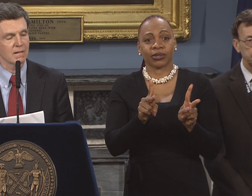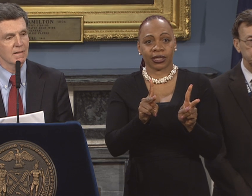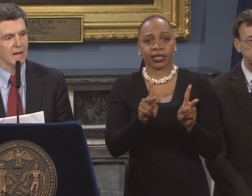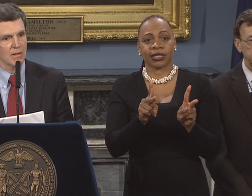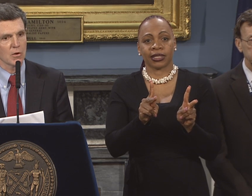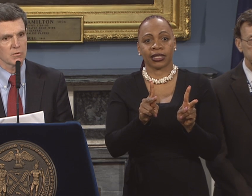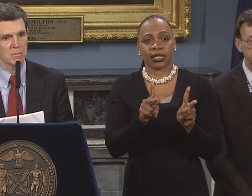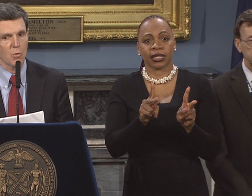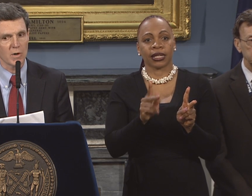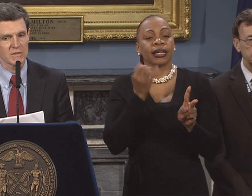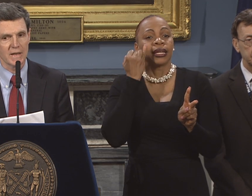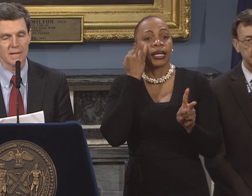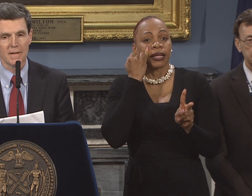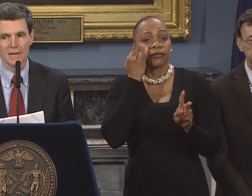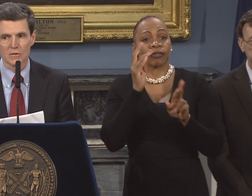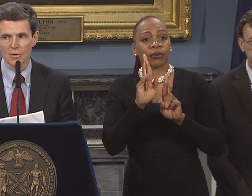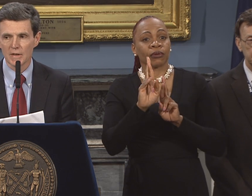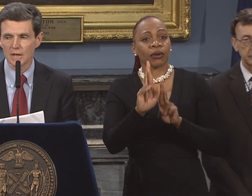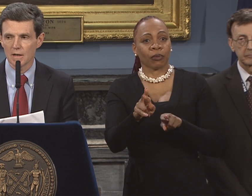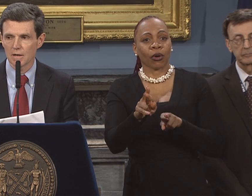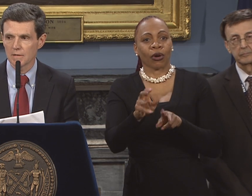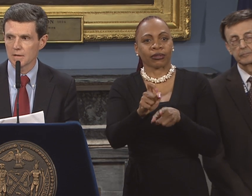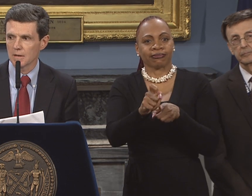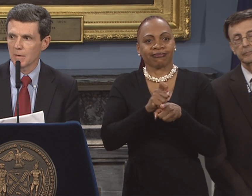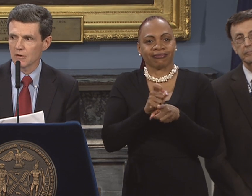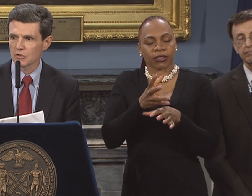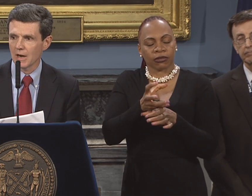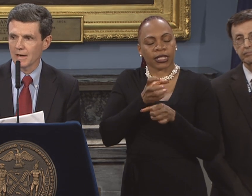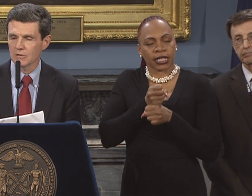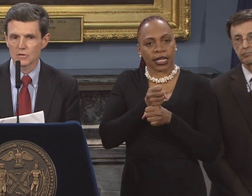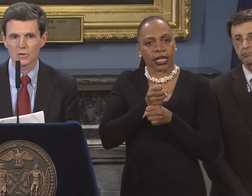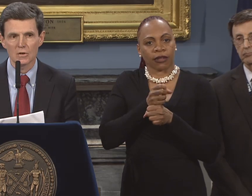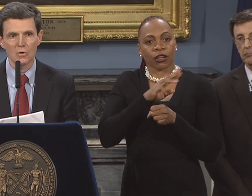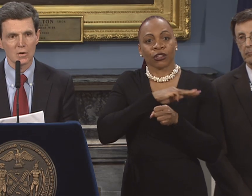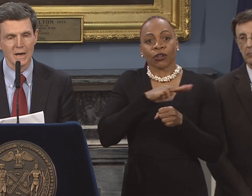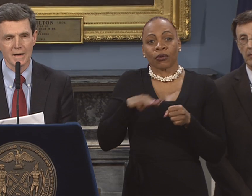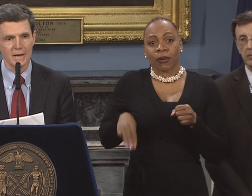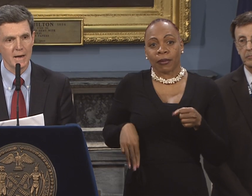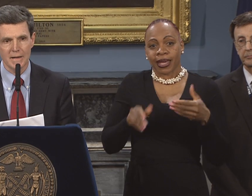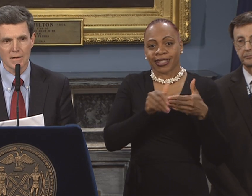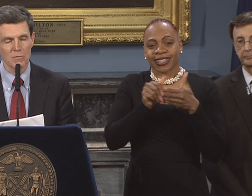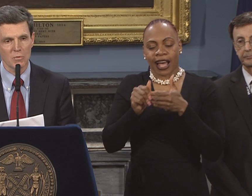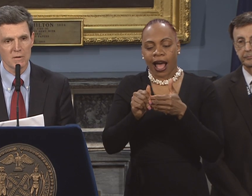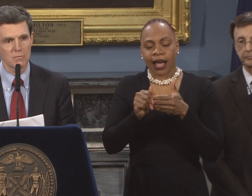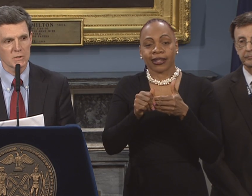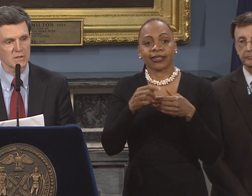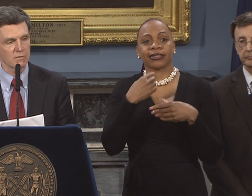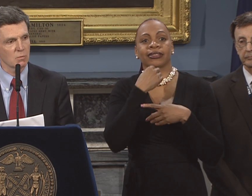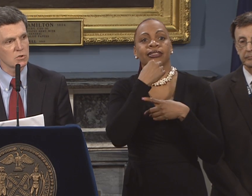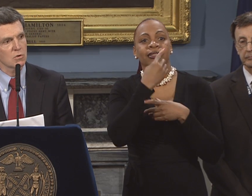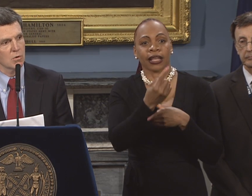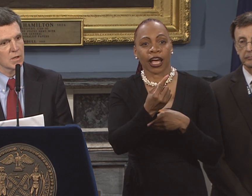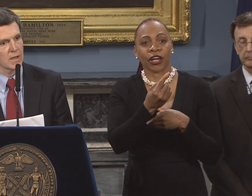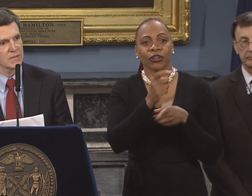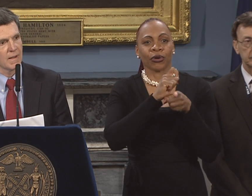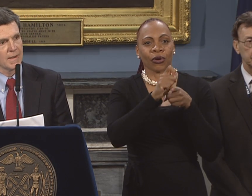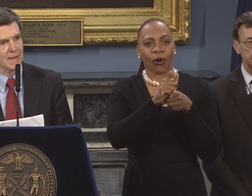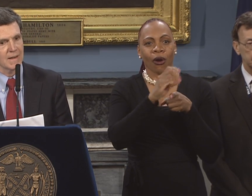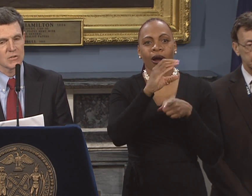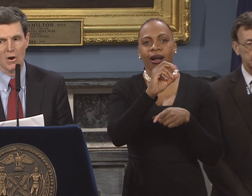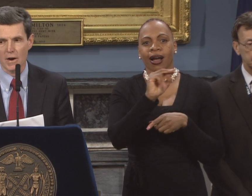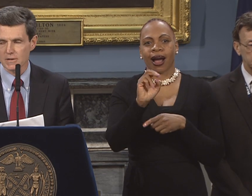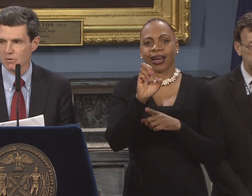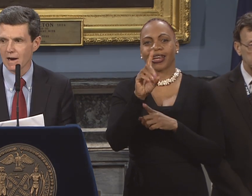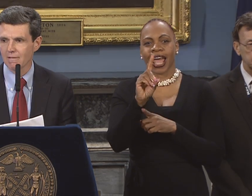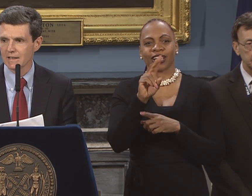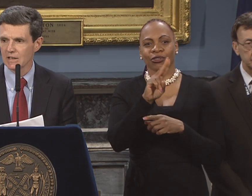opportunity here had those reports in. So the mayor's guidance to call Con Ed anytime 24/7. When you call us,